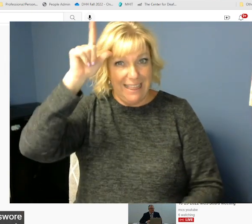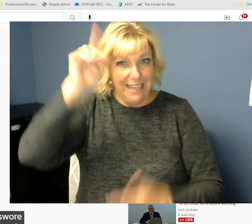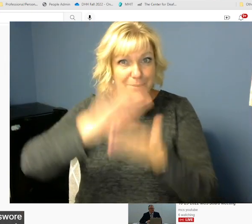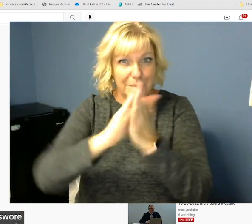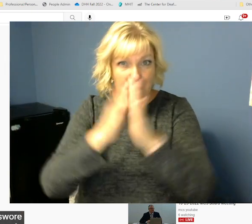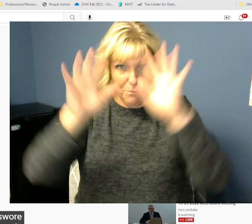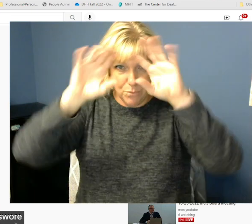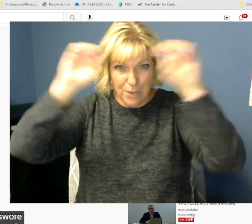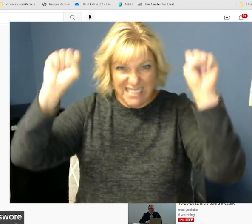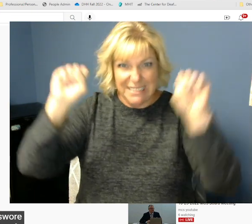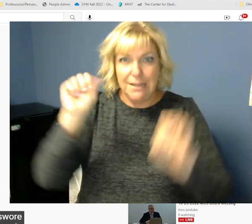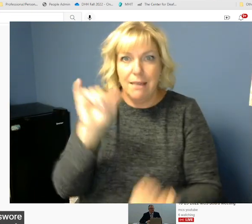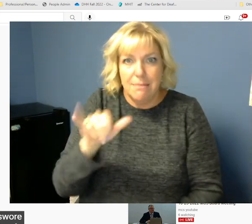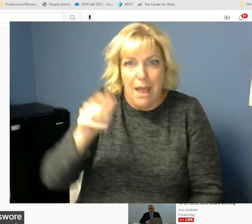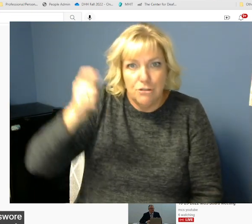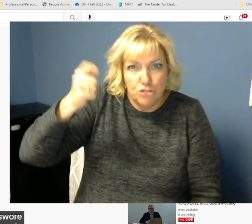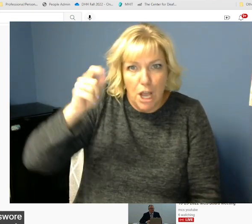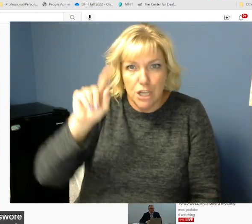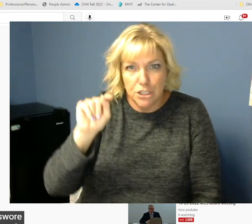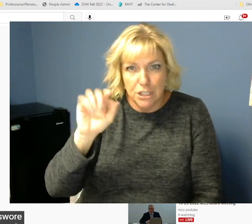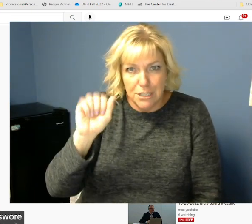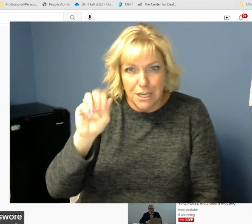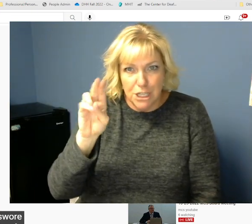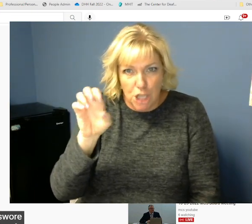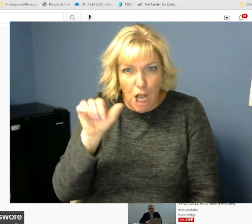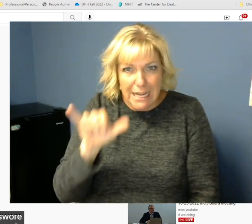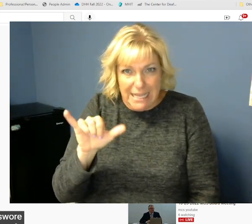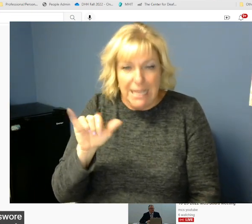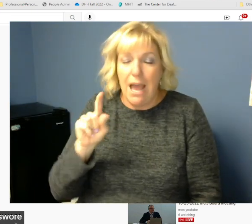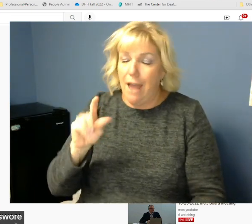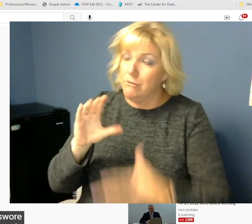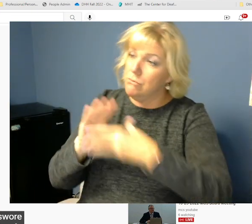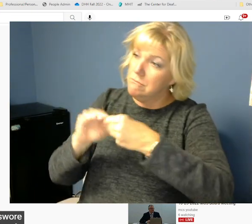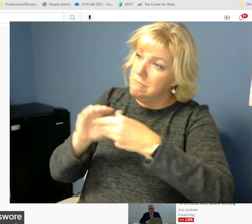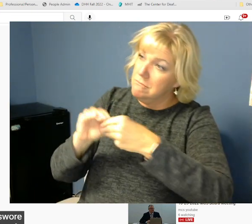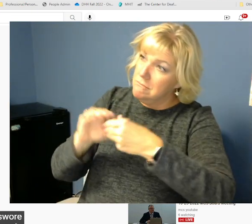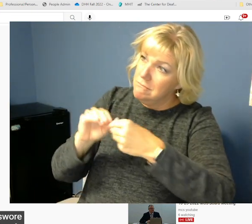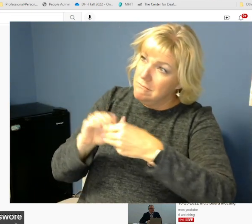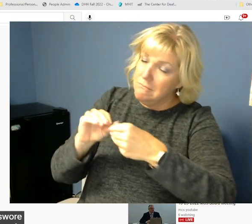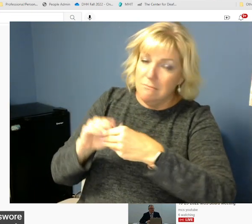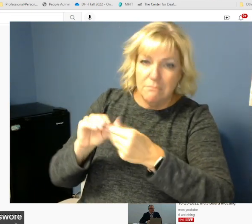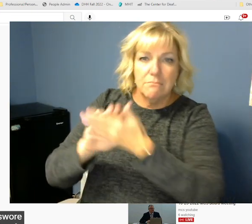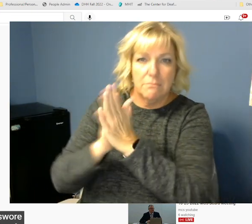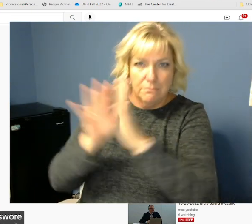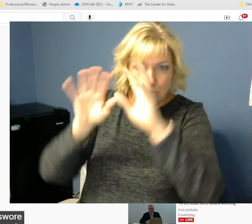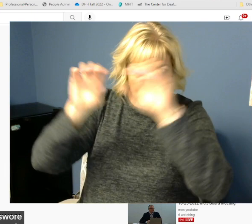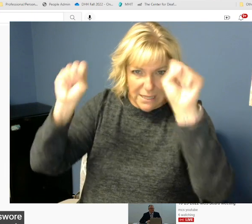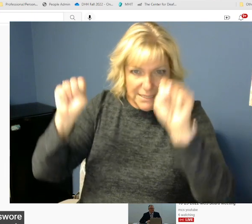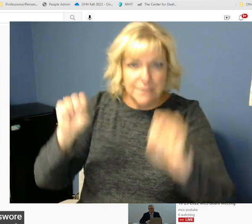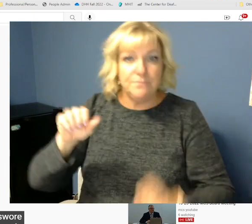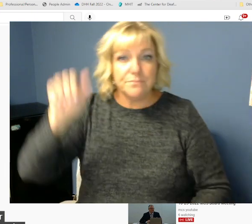majority opinion in this Dred Scott case, he swore Abraham Lincoln in. And Abraham Lincoln